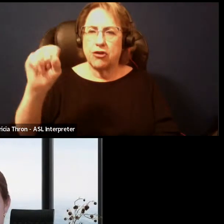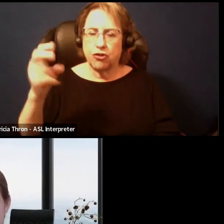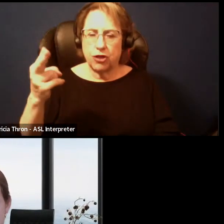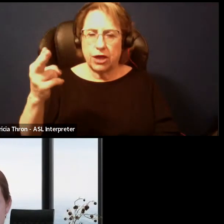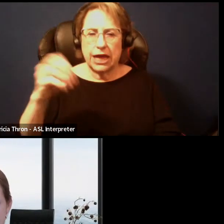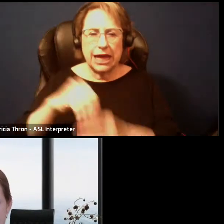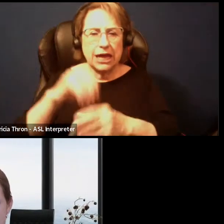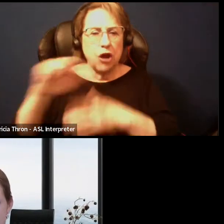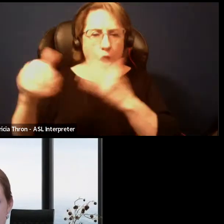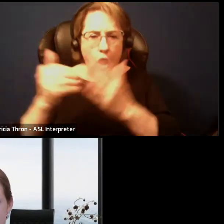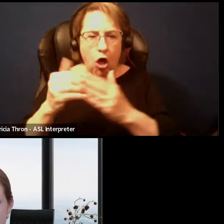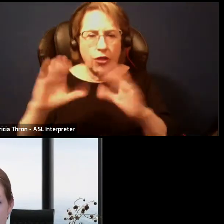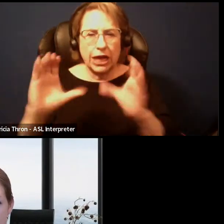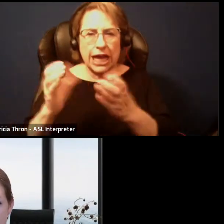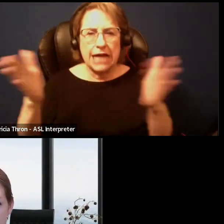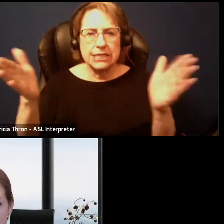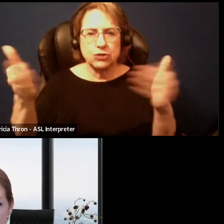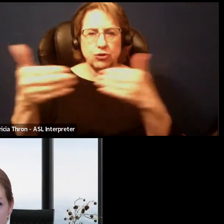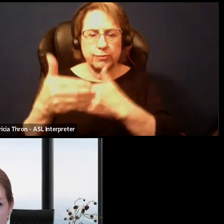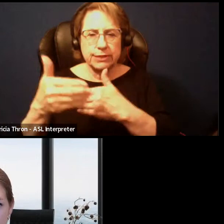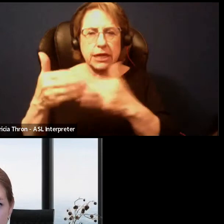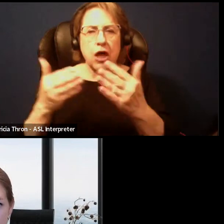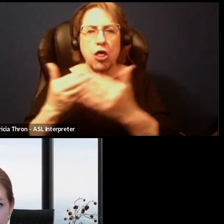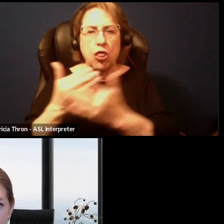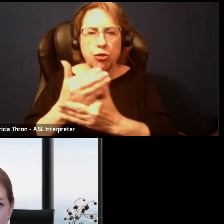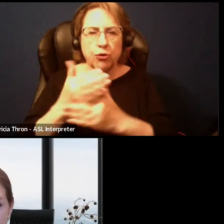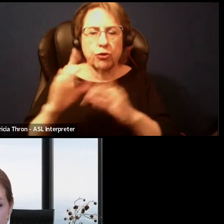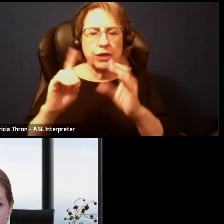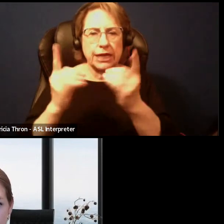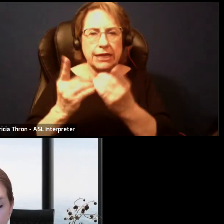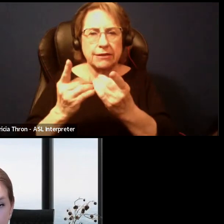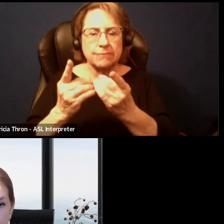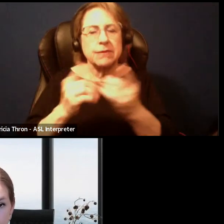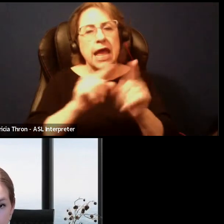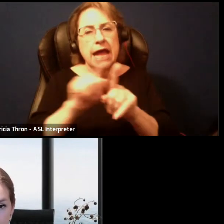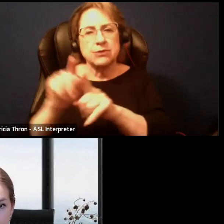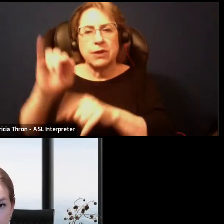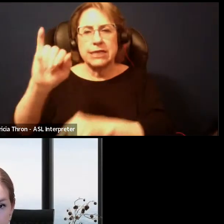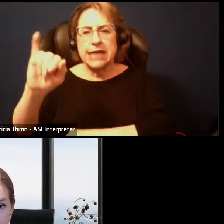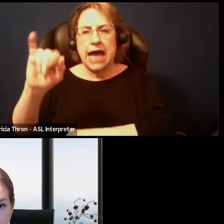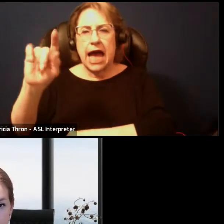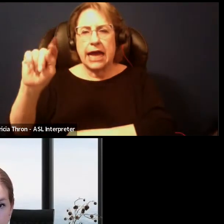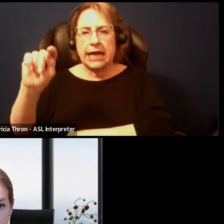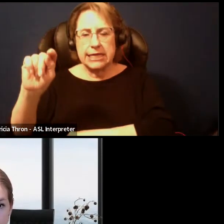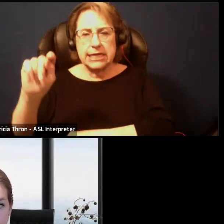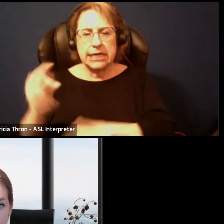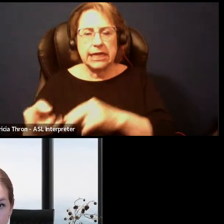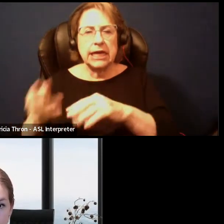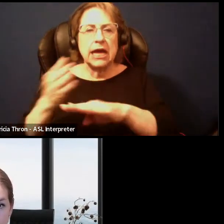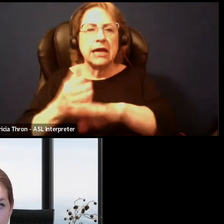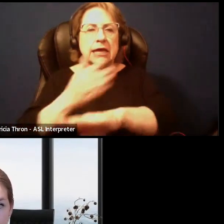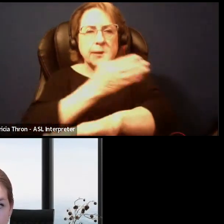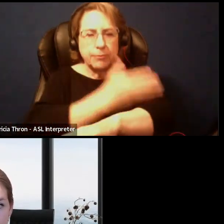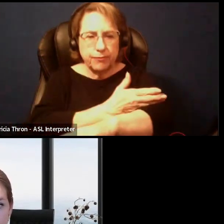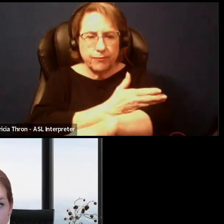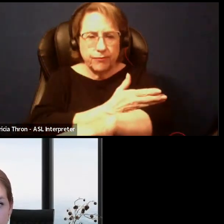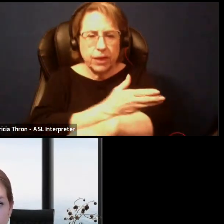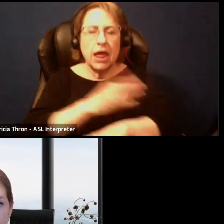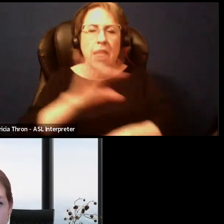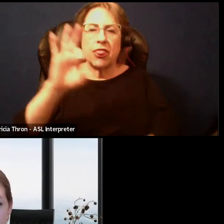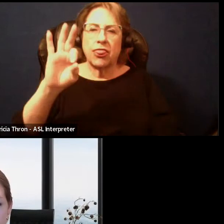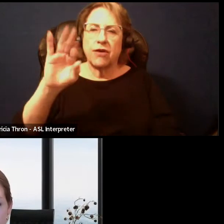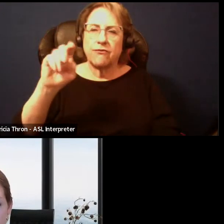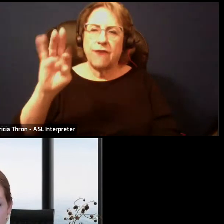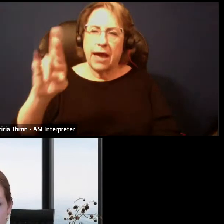the classrooms district-wide, as well as IT upgrades. So really improving the fiber into